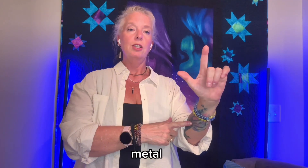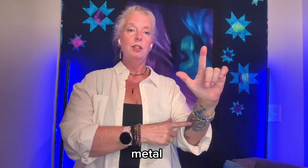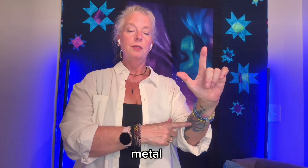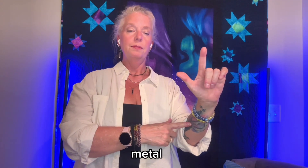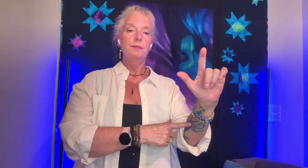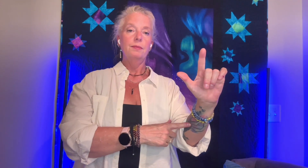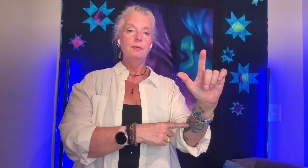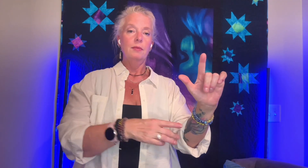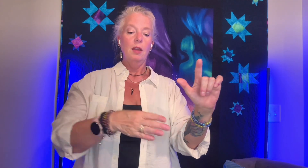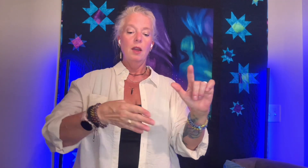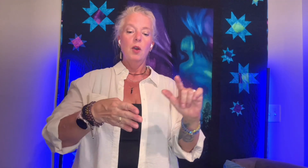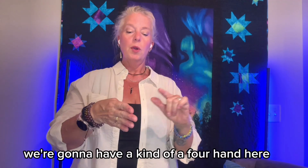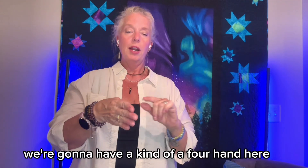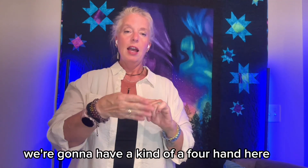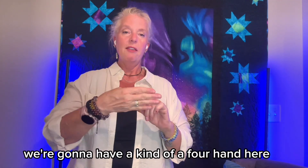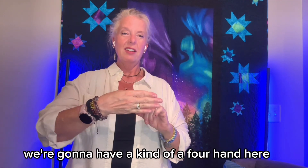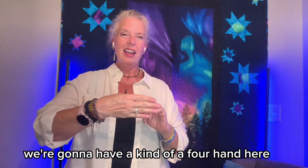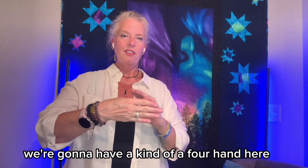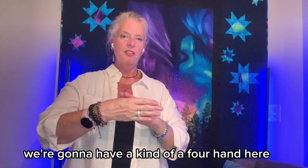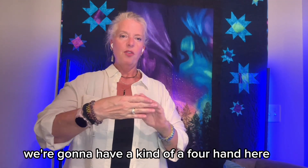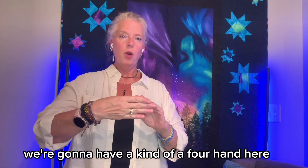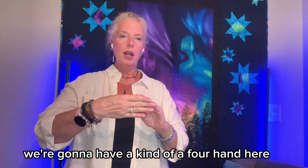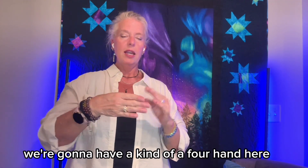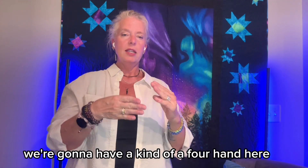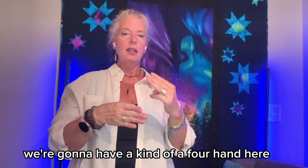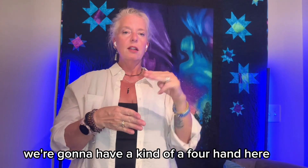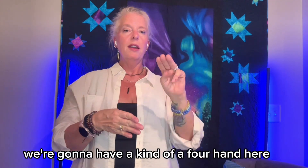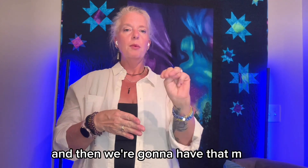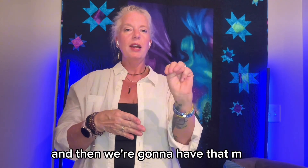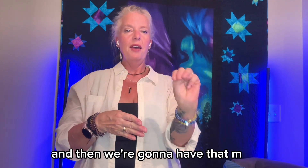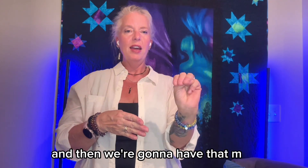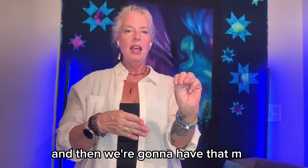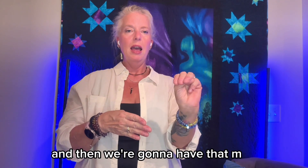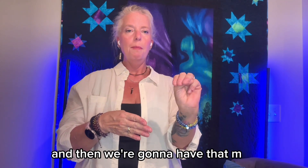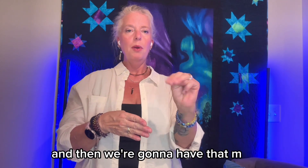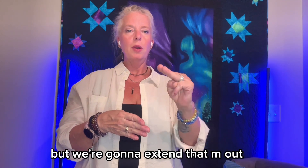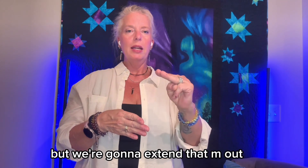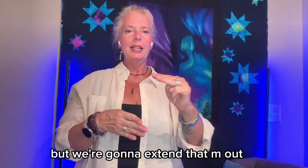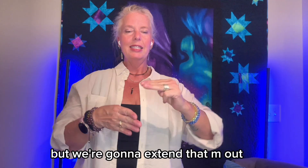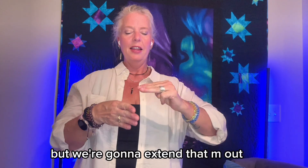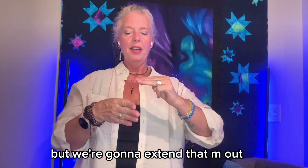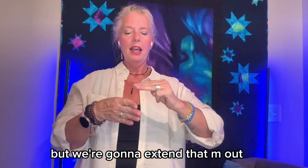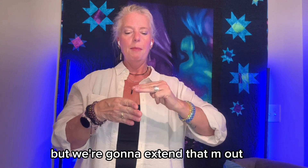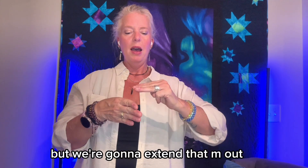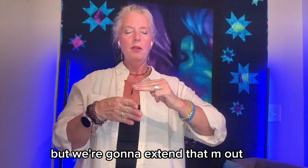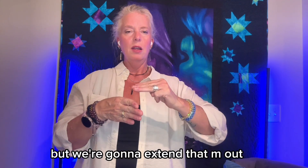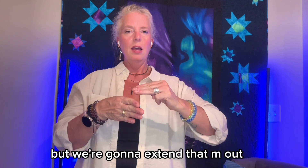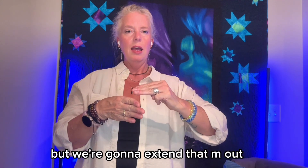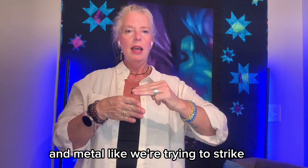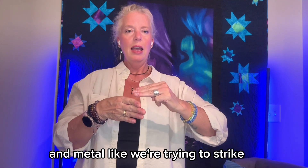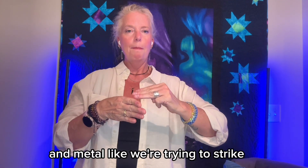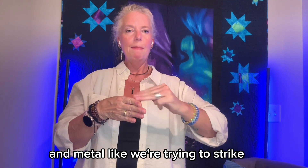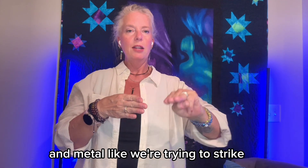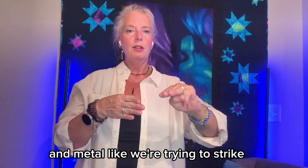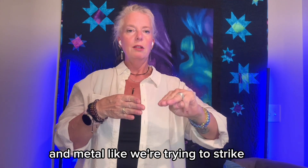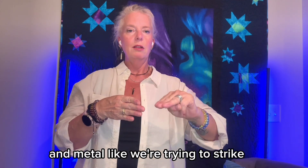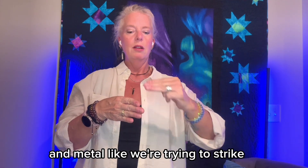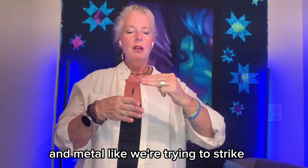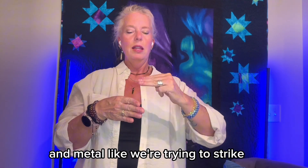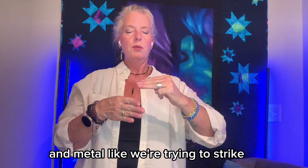metal. We're going to have a kind of a forehand here, and then we're going to have that M, but we're going to extend that M out and metal, like we're